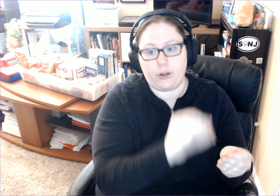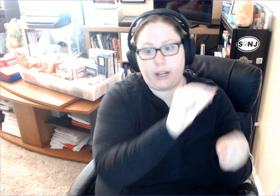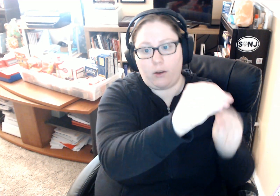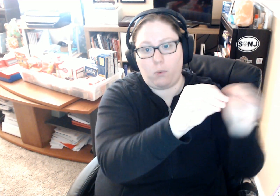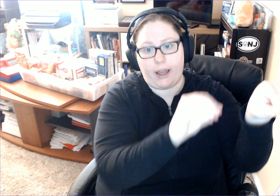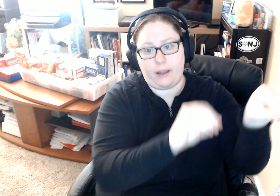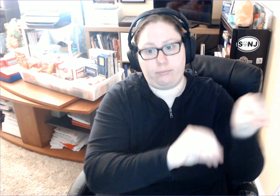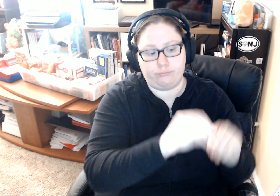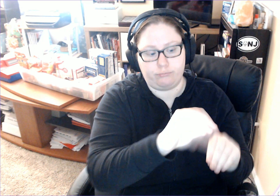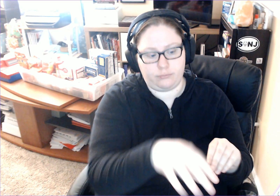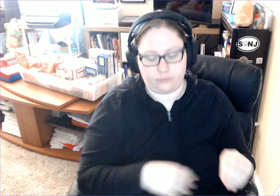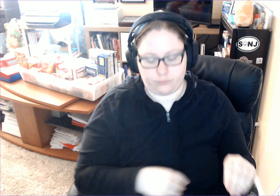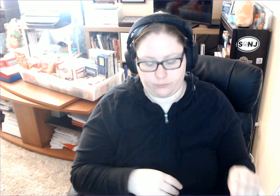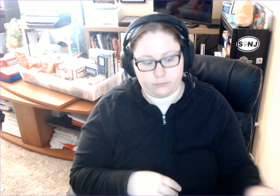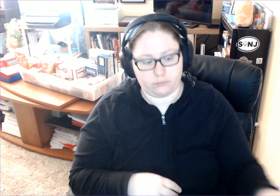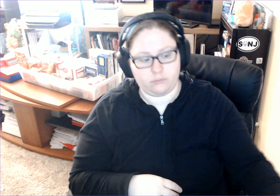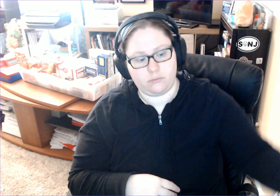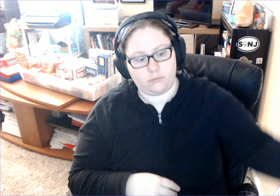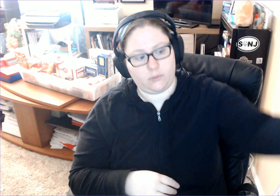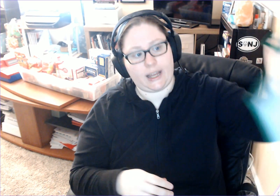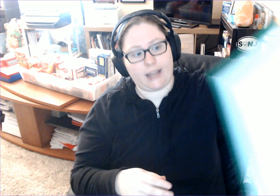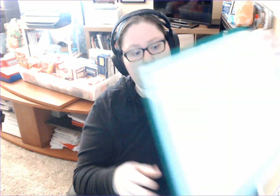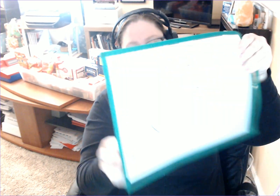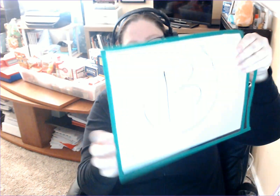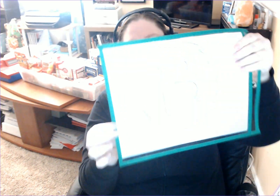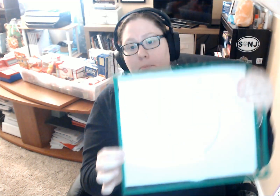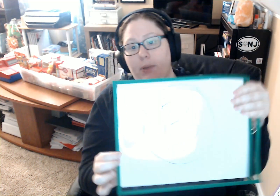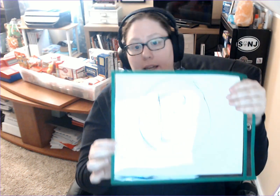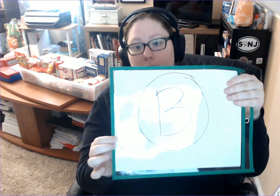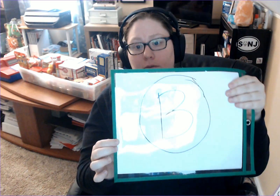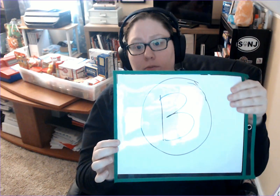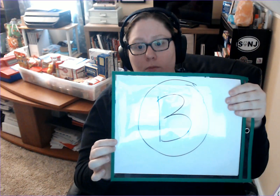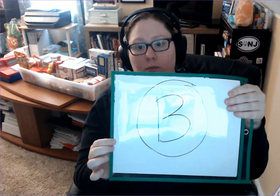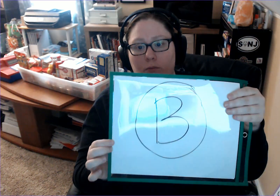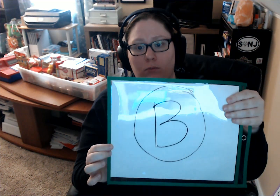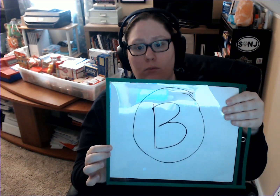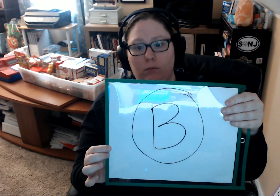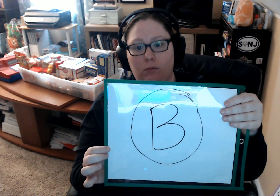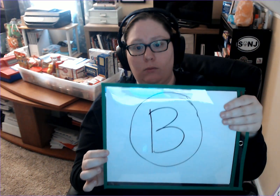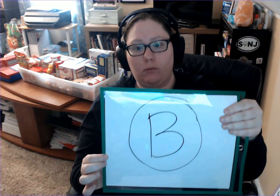away. That's B.